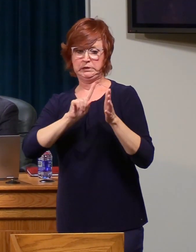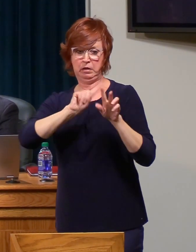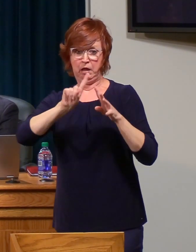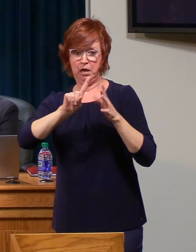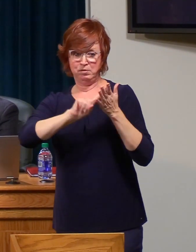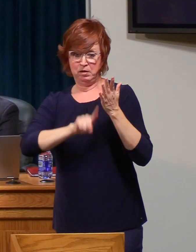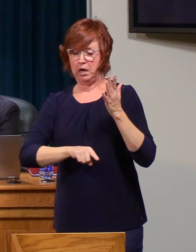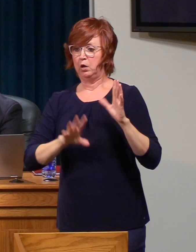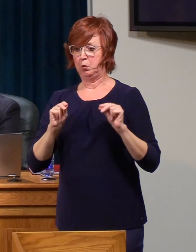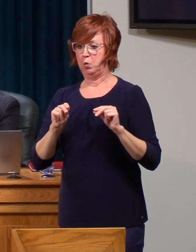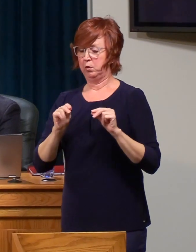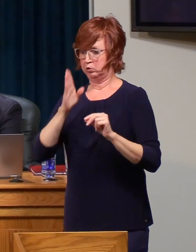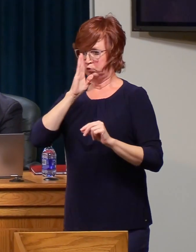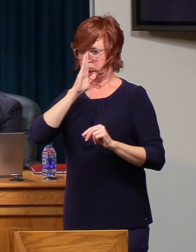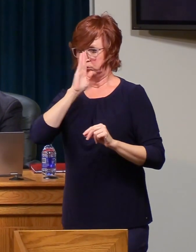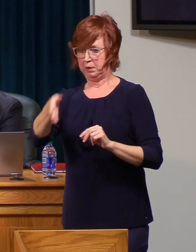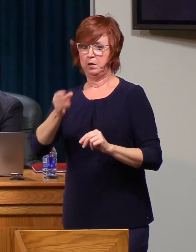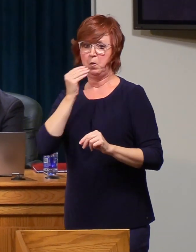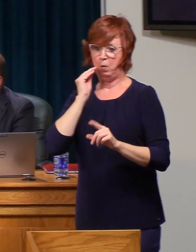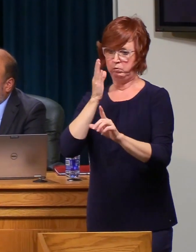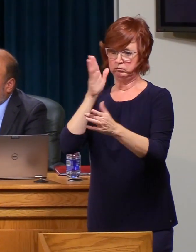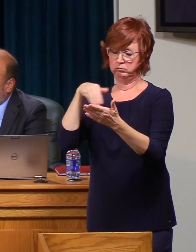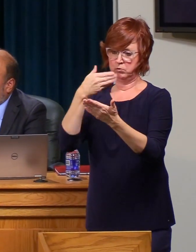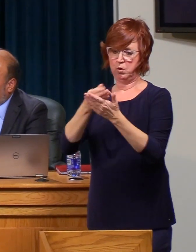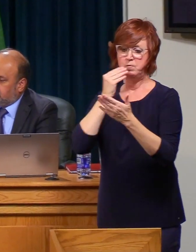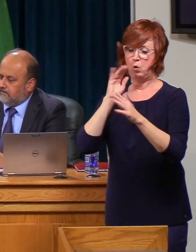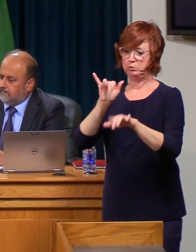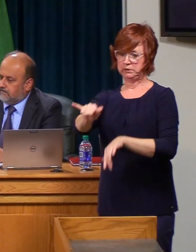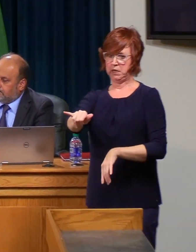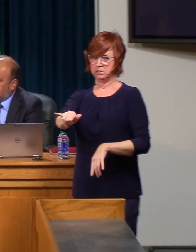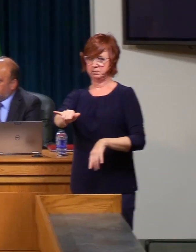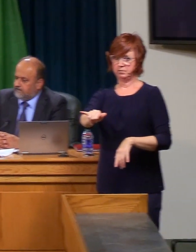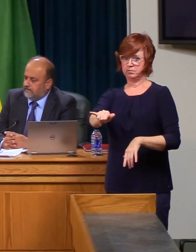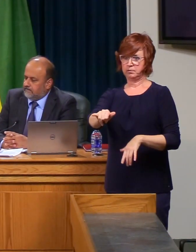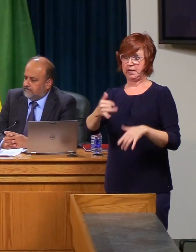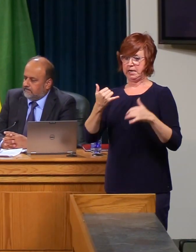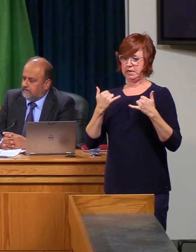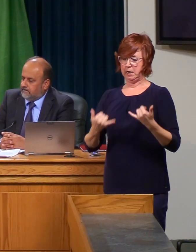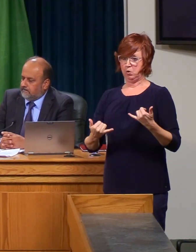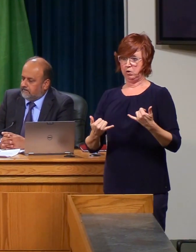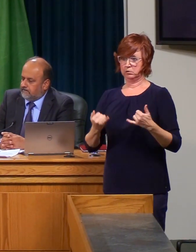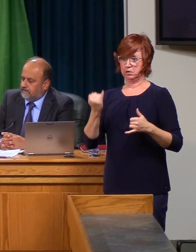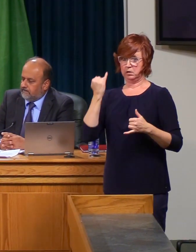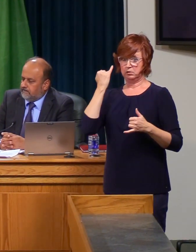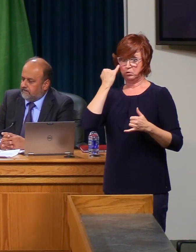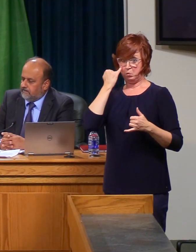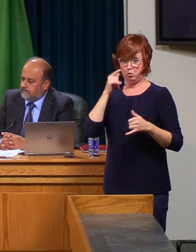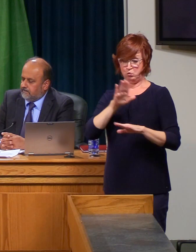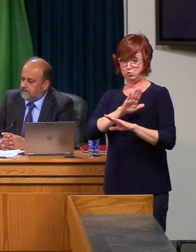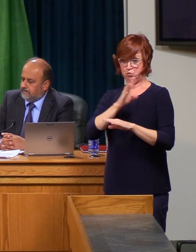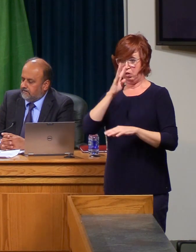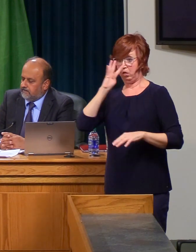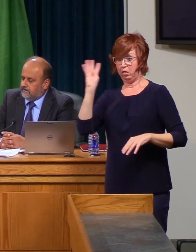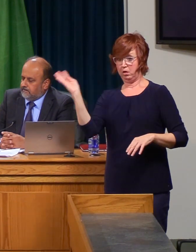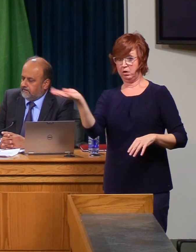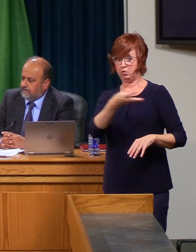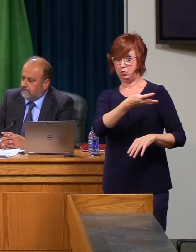stay home, now. And if you don't do this, you are now breaking the law.